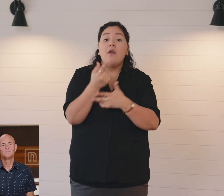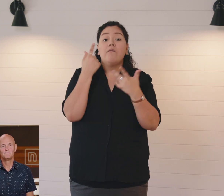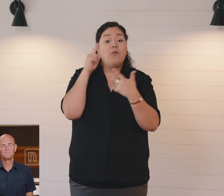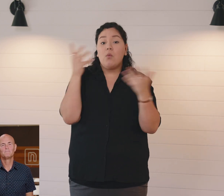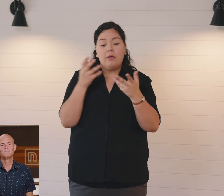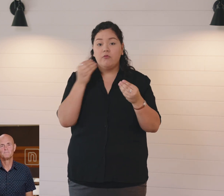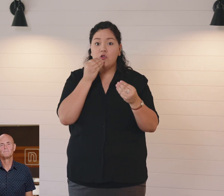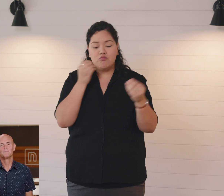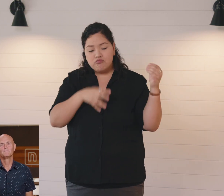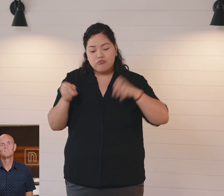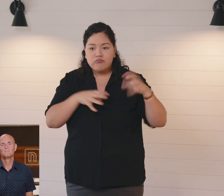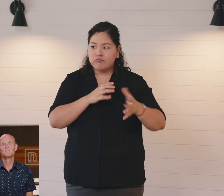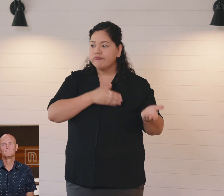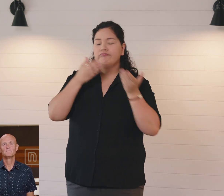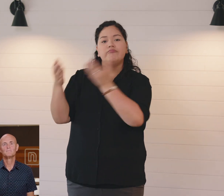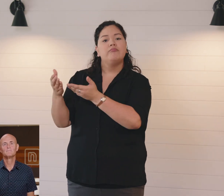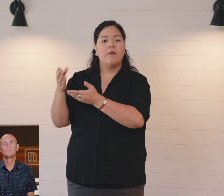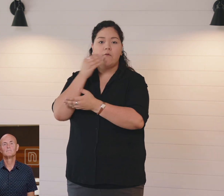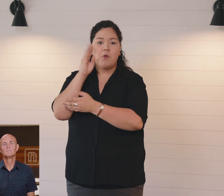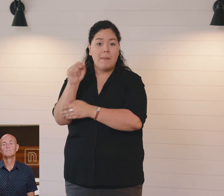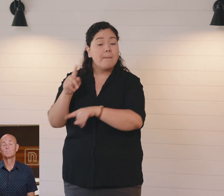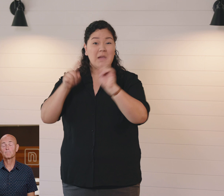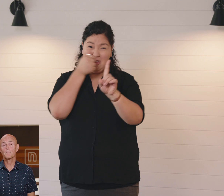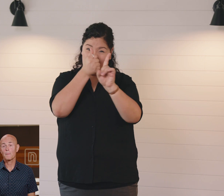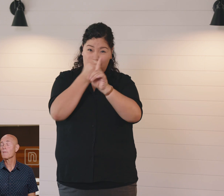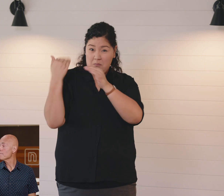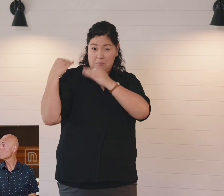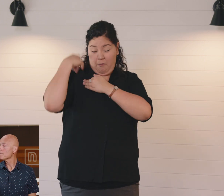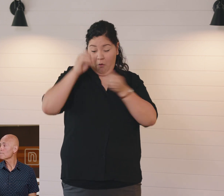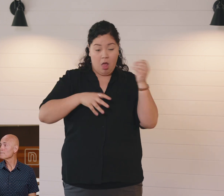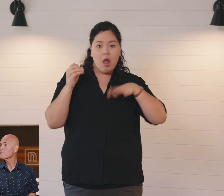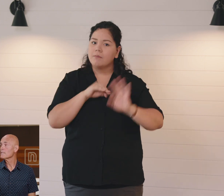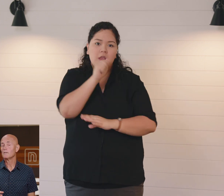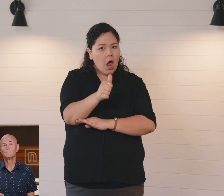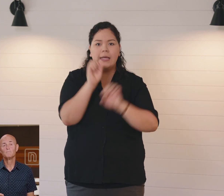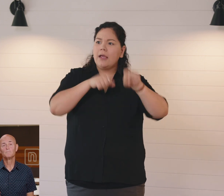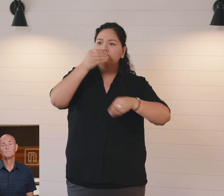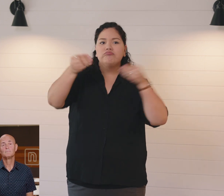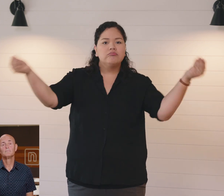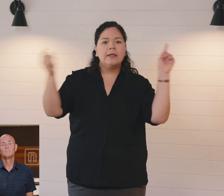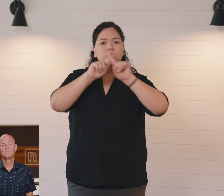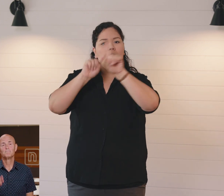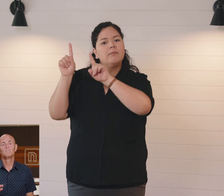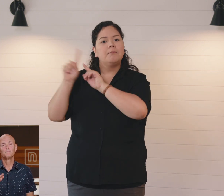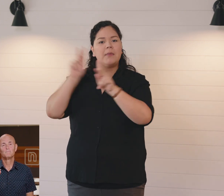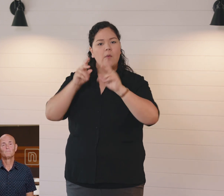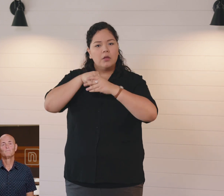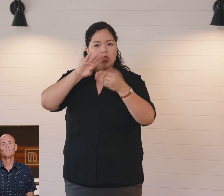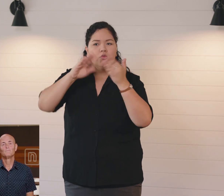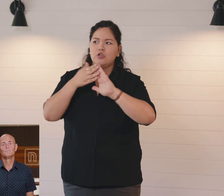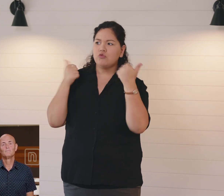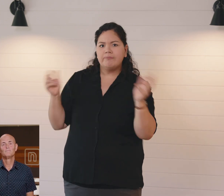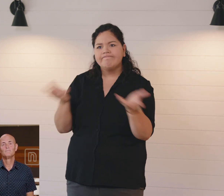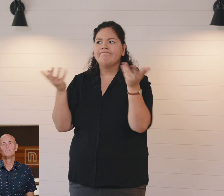bank. But you don't have to do all the filling yourselves. You can actually, the goal is to hand these out to your neighbors so that they would participate and join in this initiative to